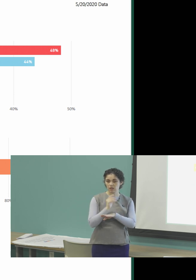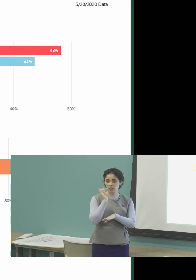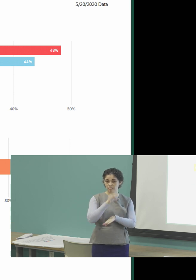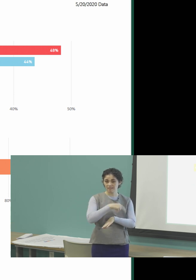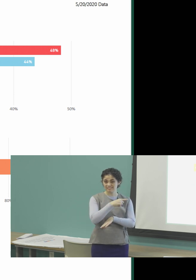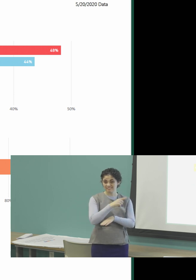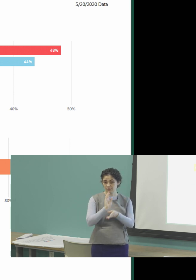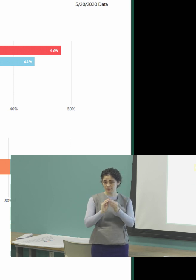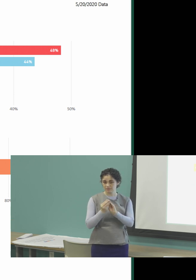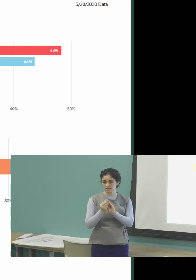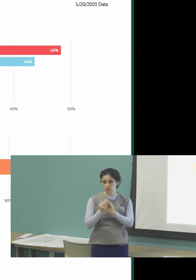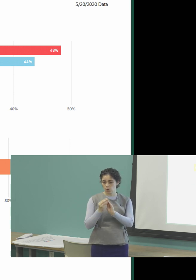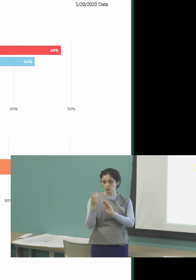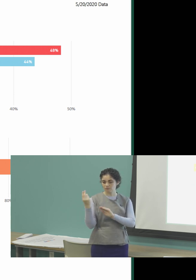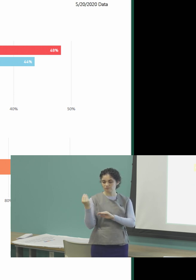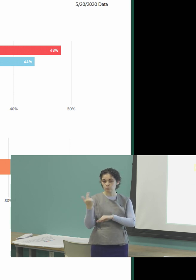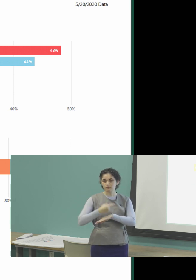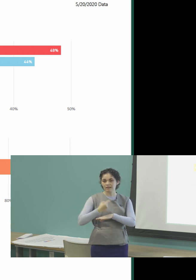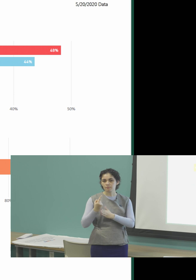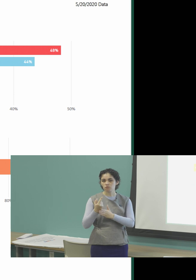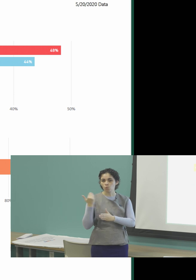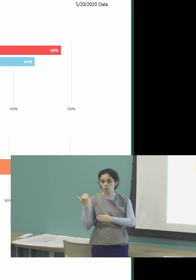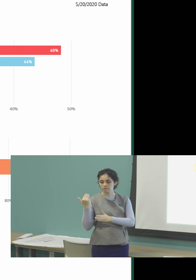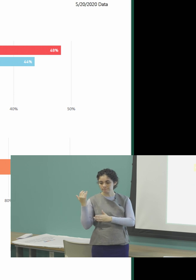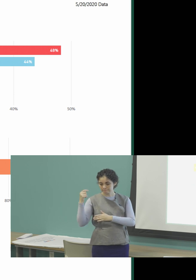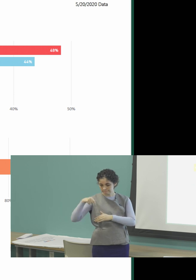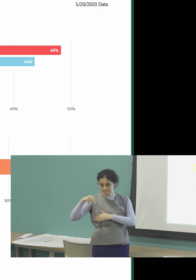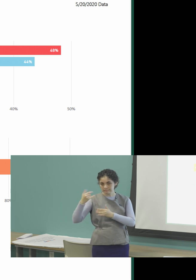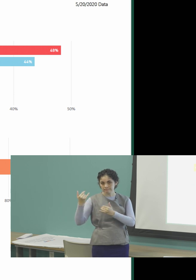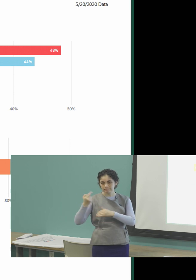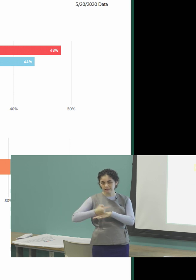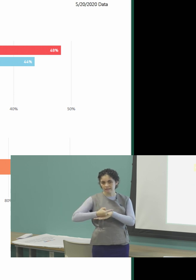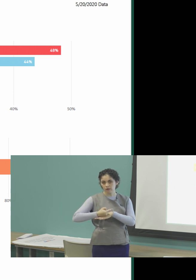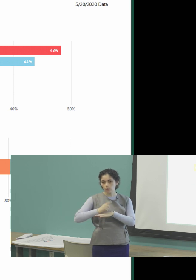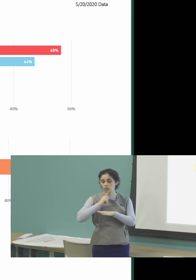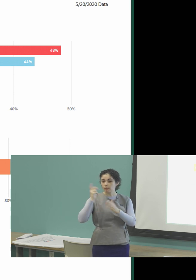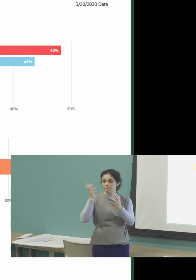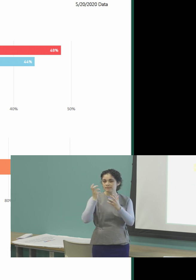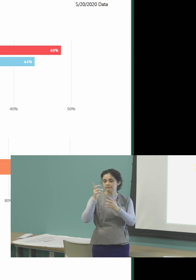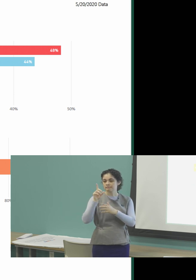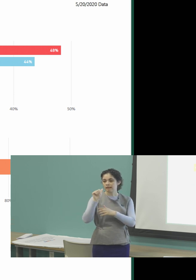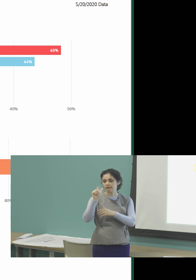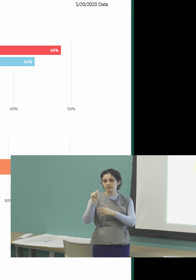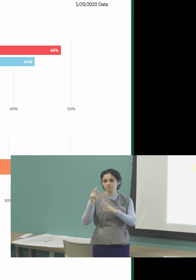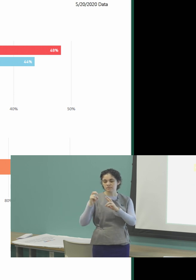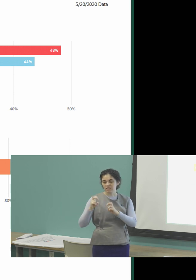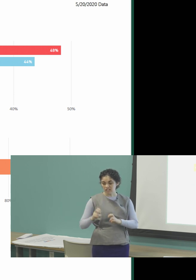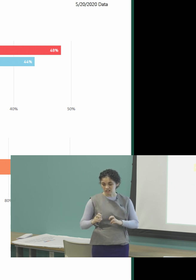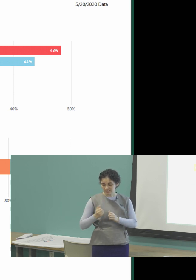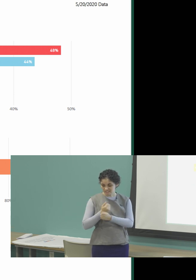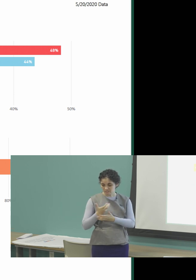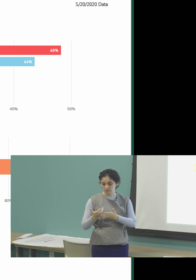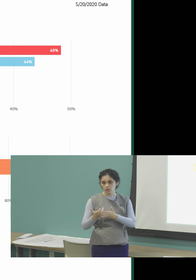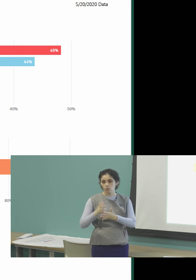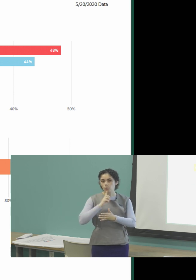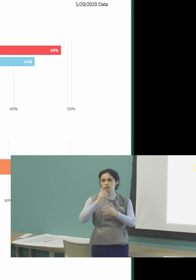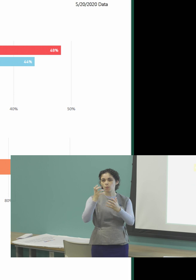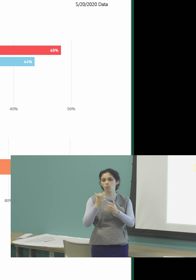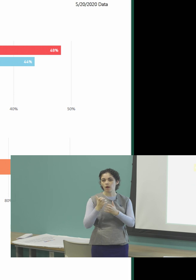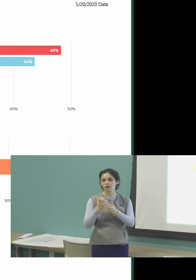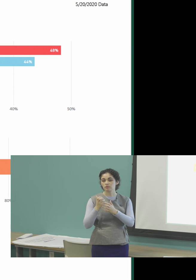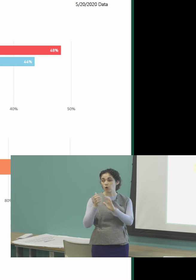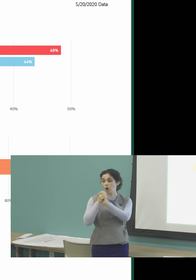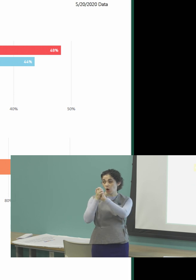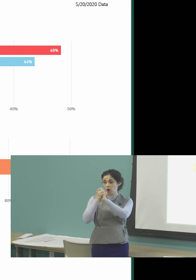numbers have to be pooled a few days ahead because we have to have time for our amazing data team to do analysis. And I really want to give them a huge